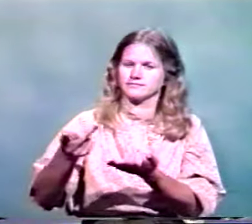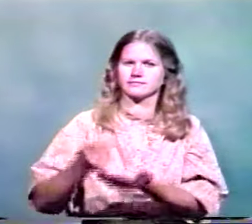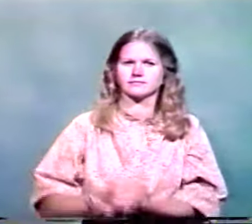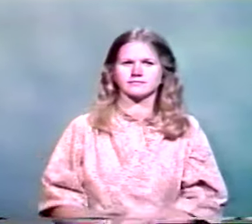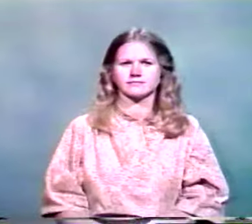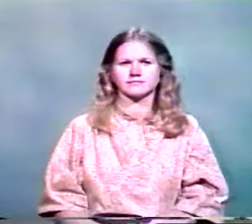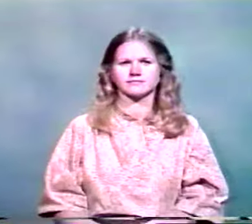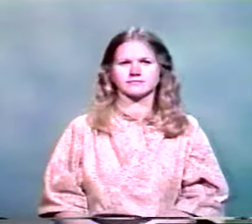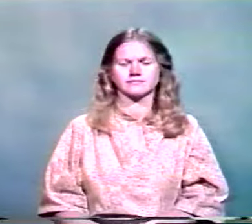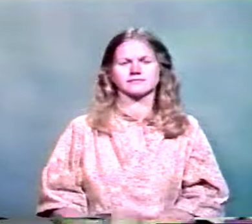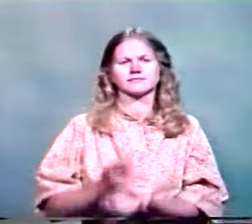Fail.